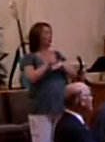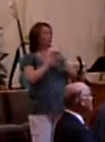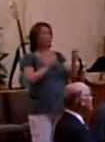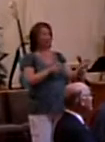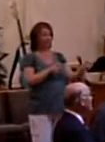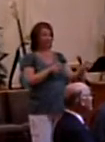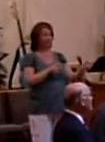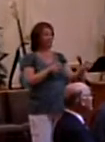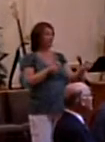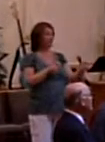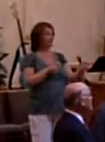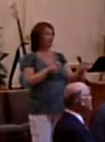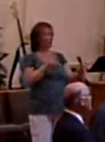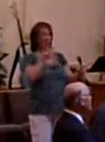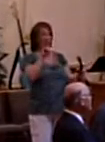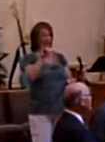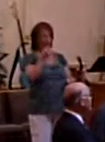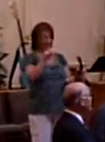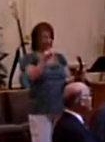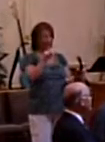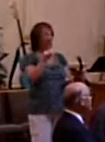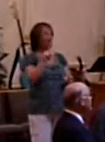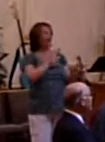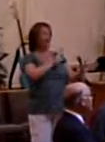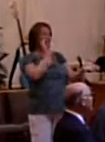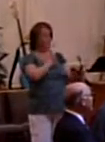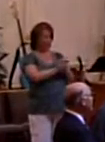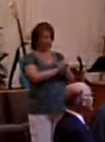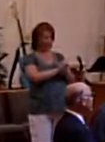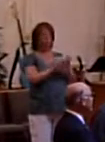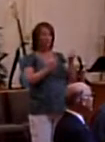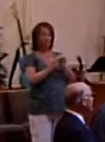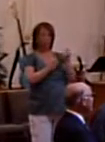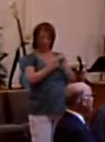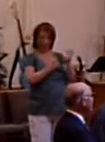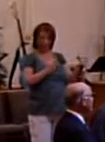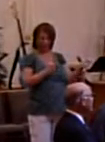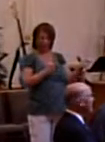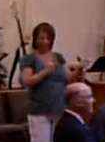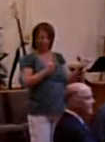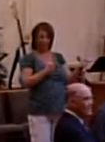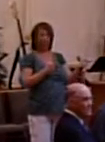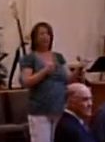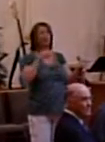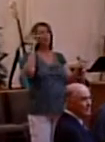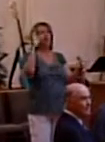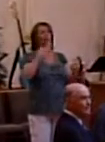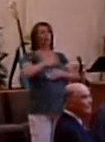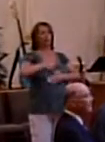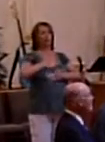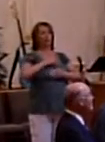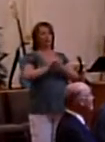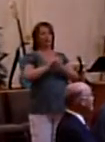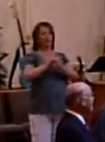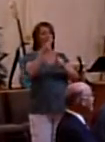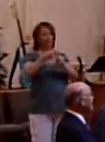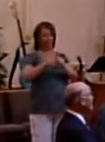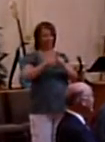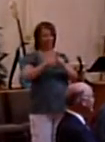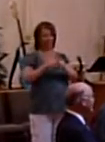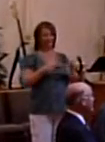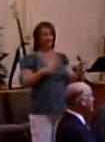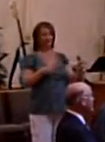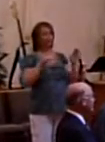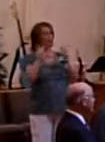give to Ryan wife, who supports him in this and allows him to do all the wonderful